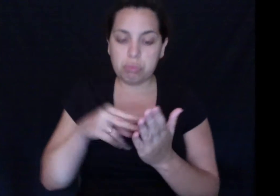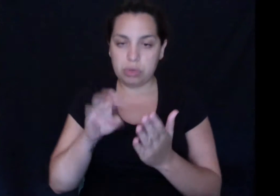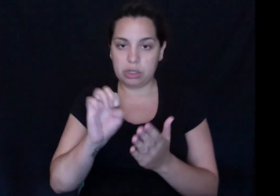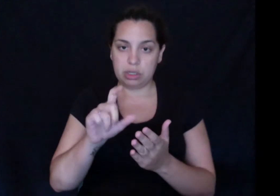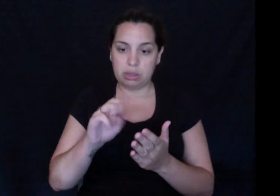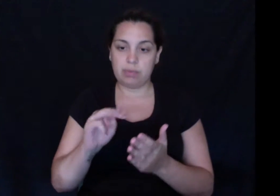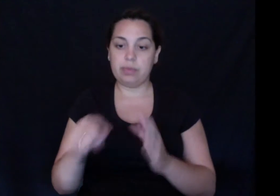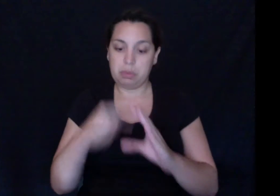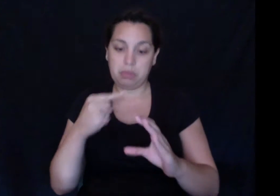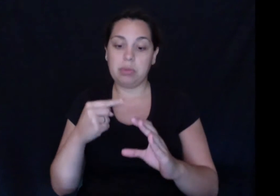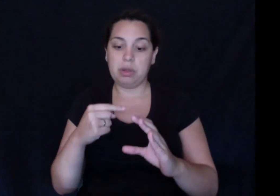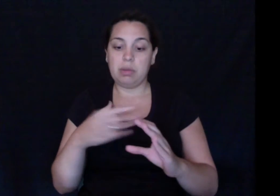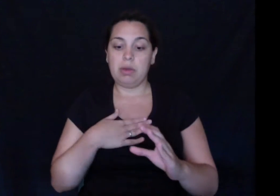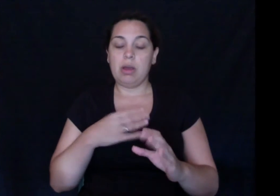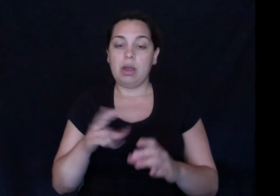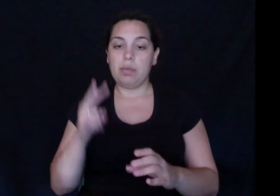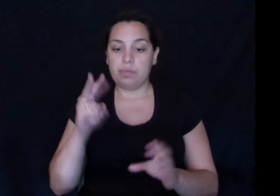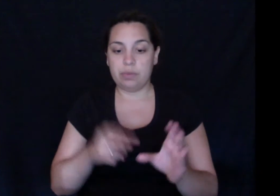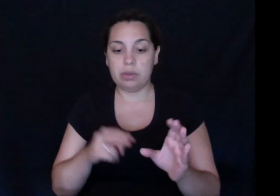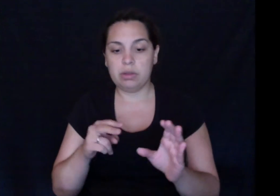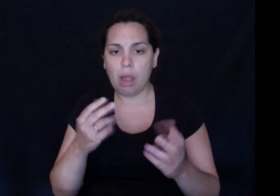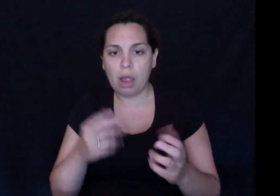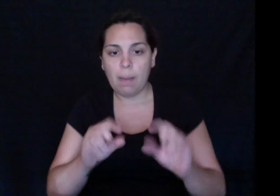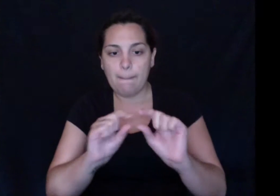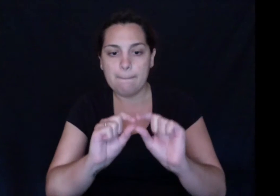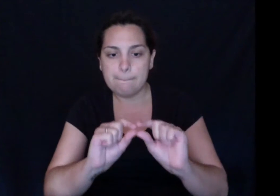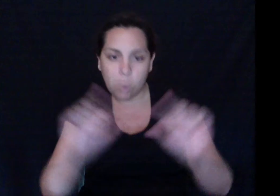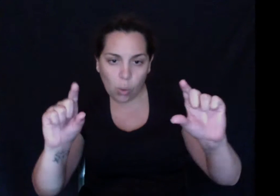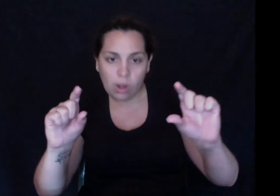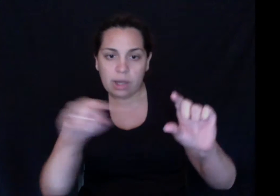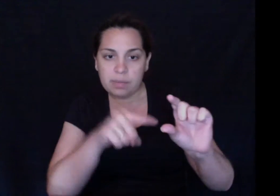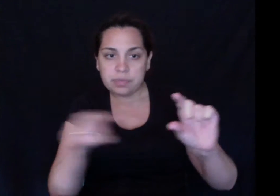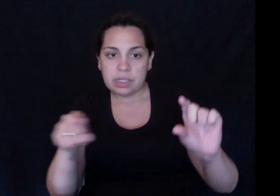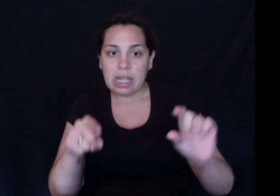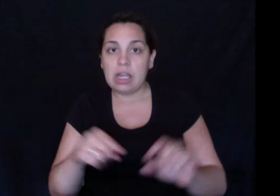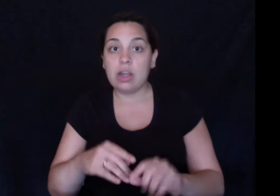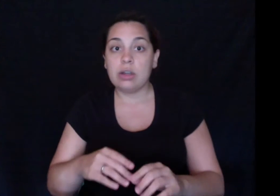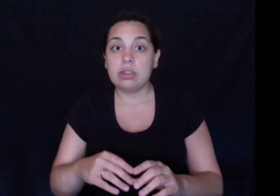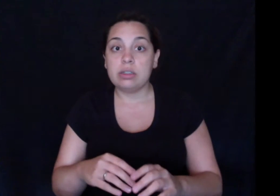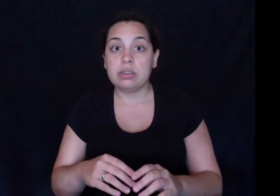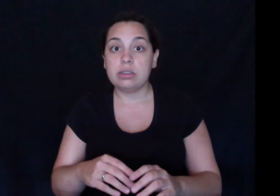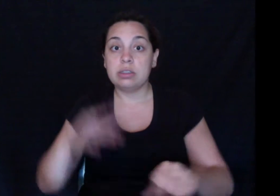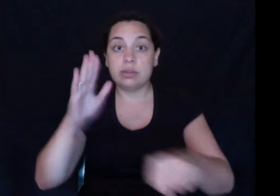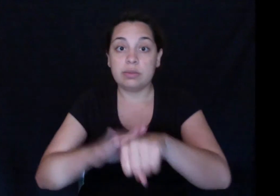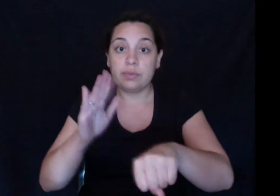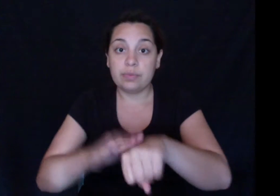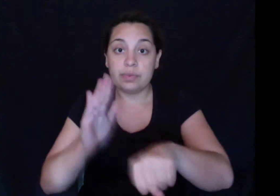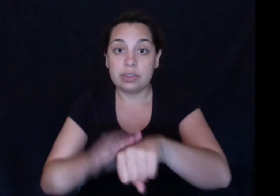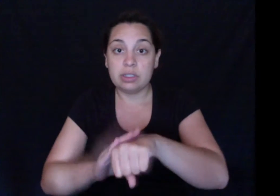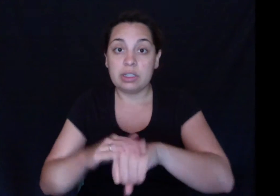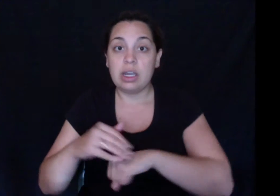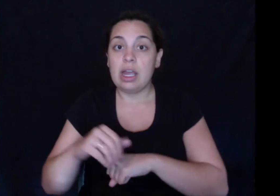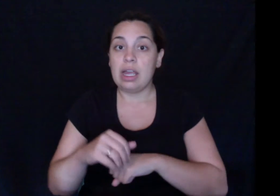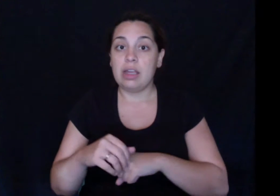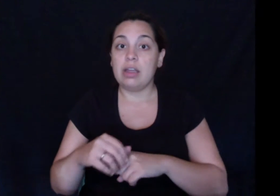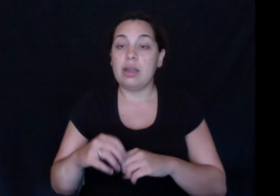what everything needs to be done. And what really kind of threw me off about it was this all happened in like a matter